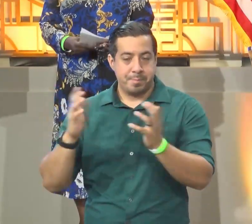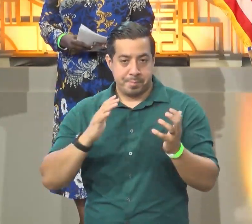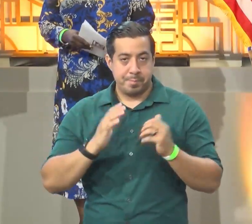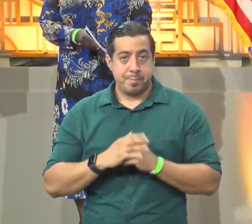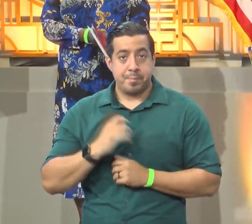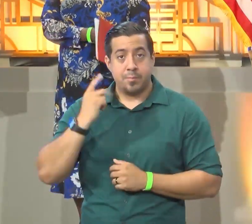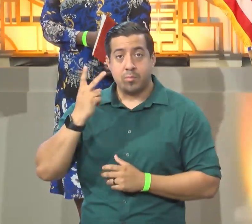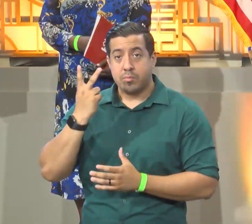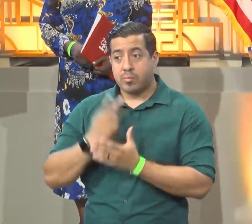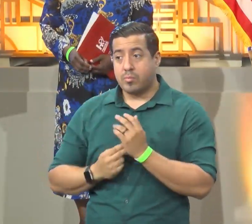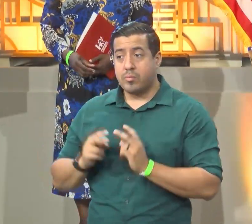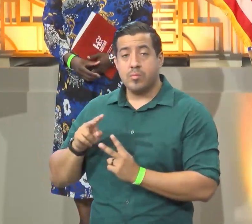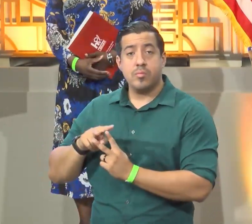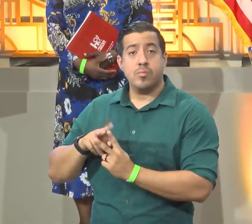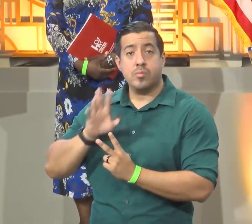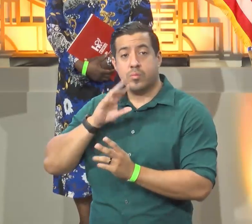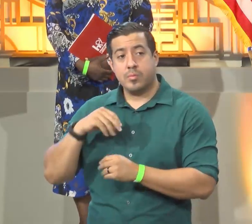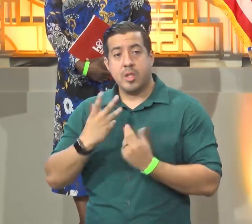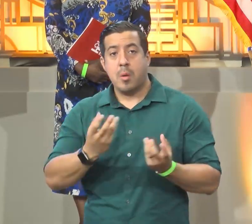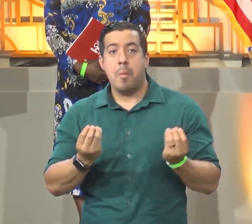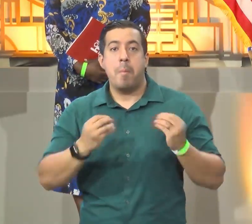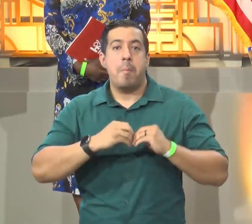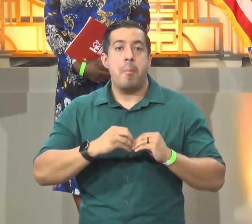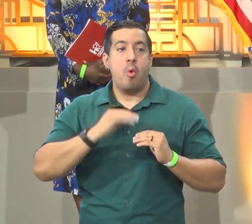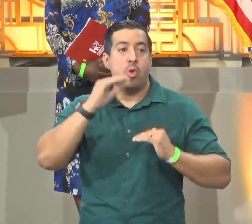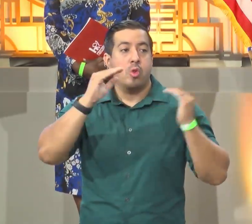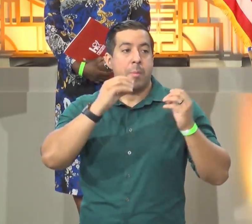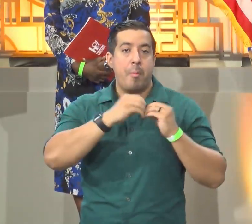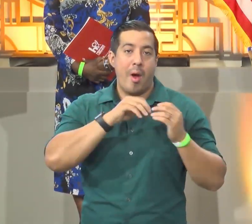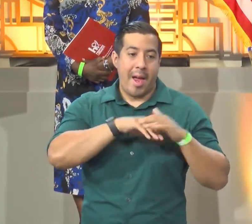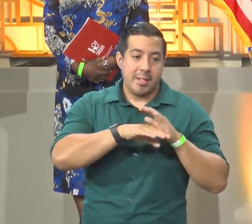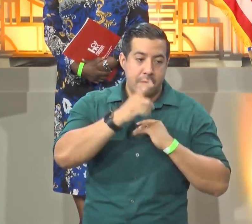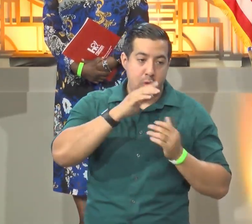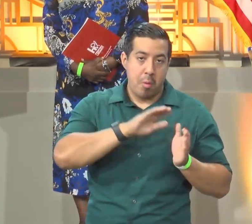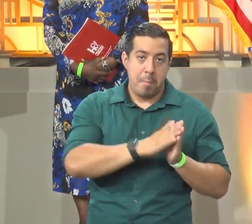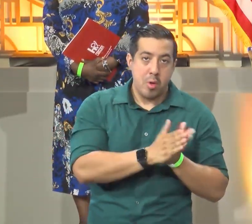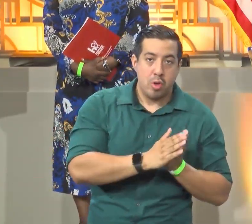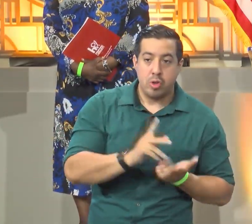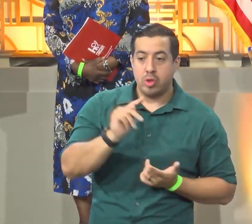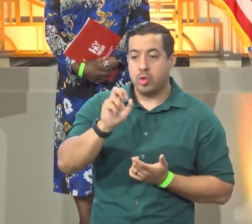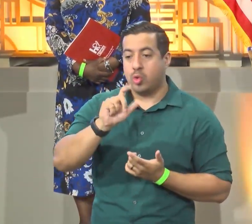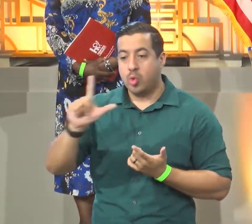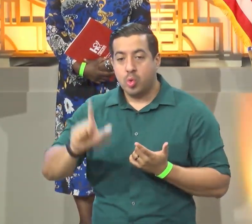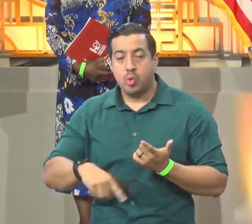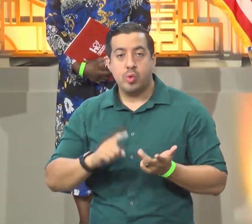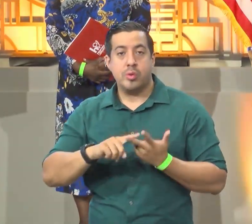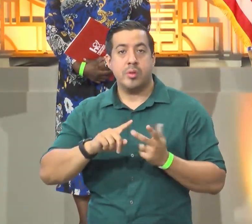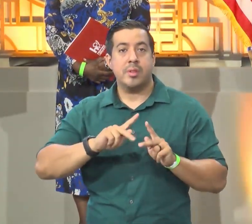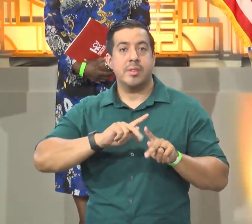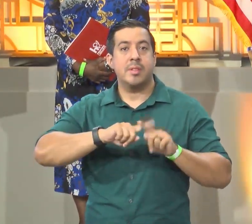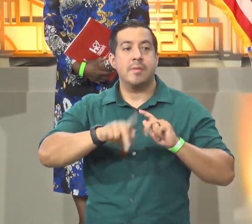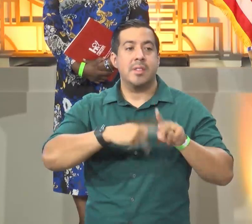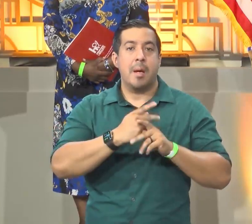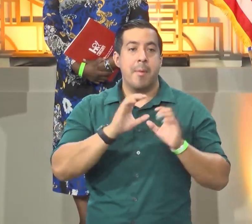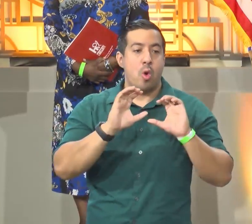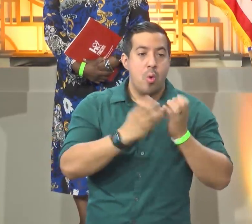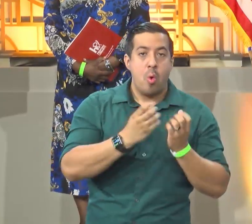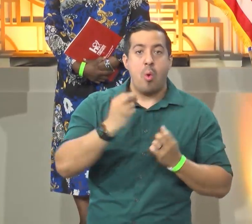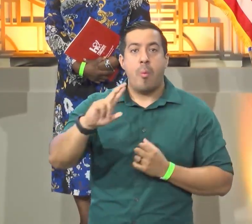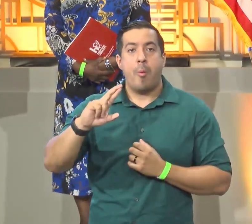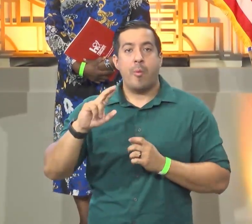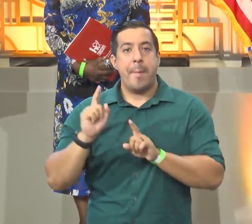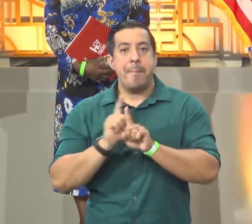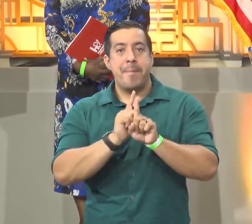These 2 initiatives will provide more adults and families with access to books, tools, courses, and mentoring they need to